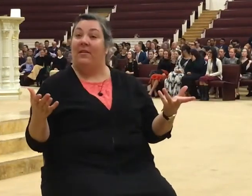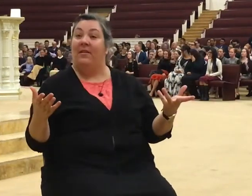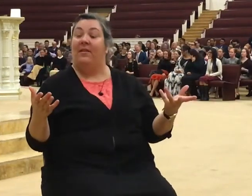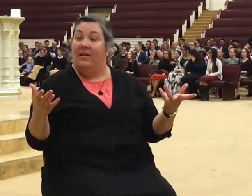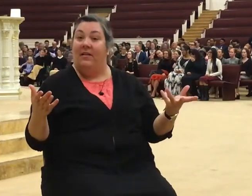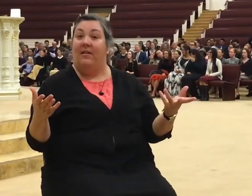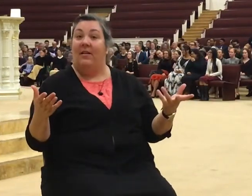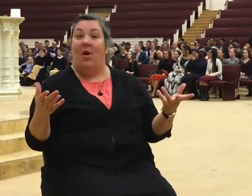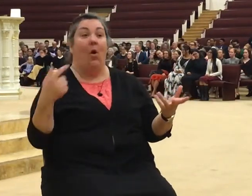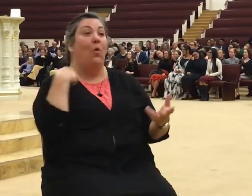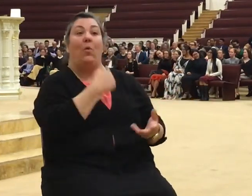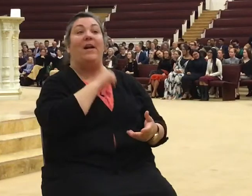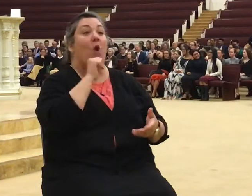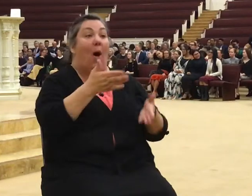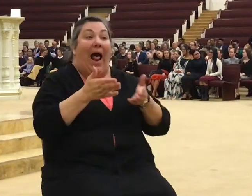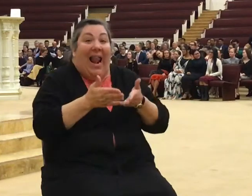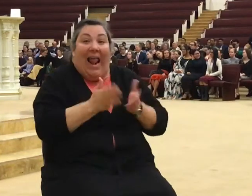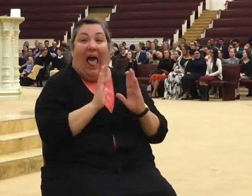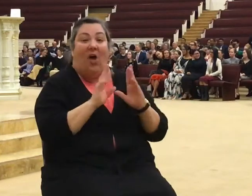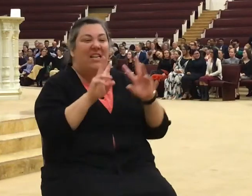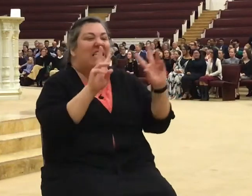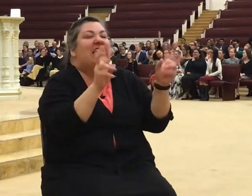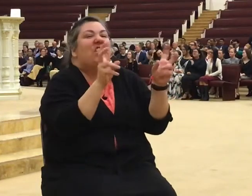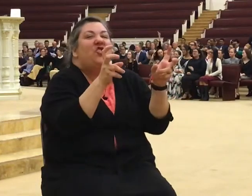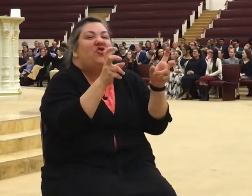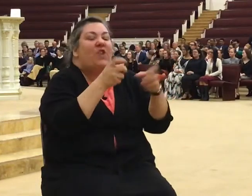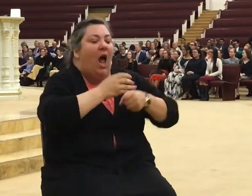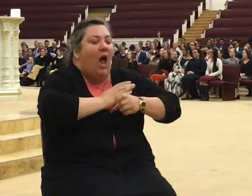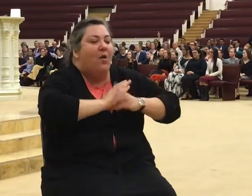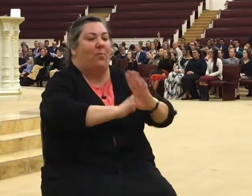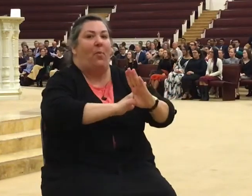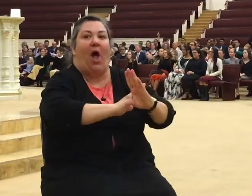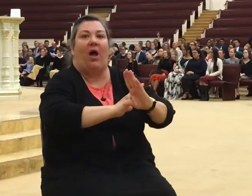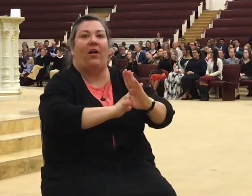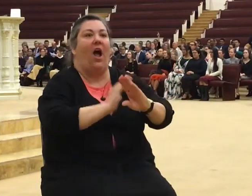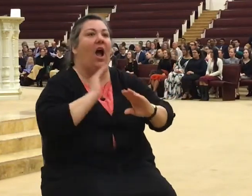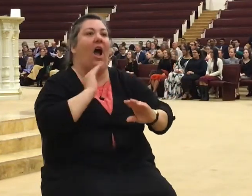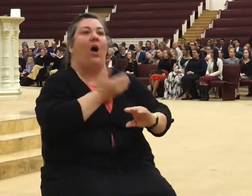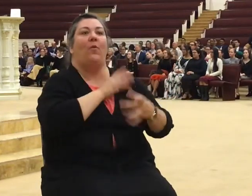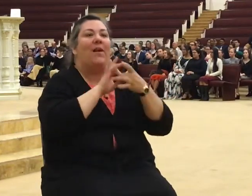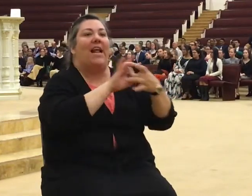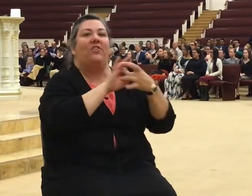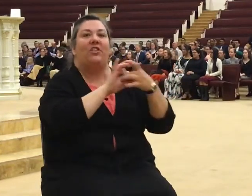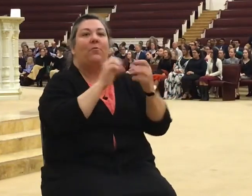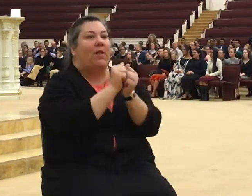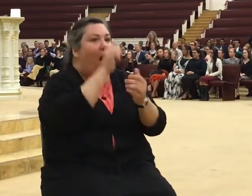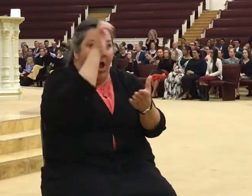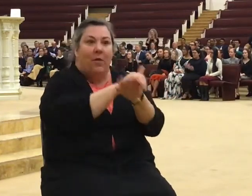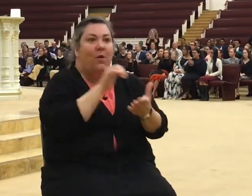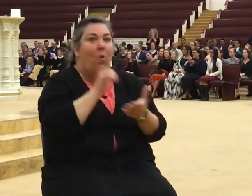is we don't let those little issues stop us in our relationship with our husband or wife.